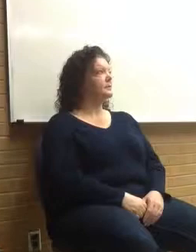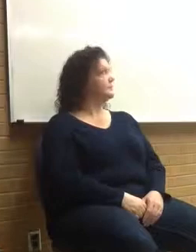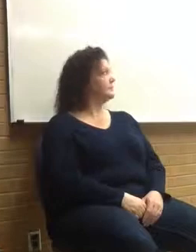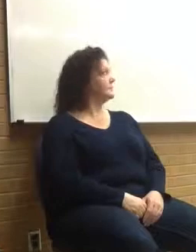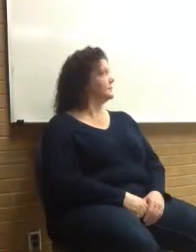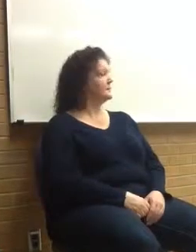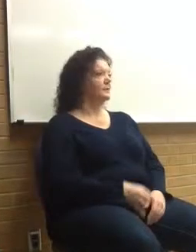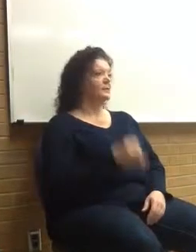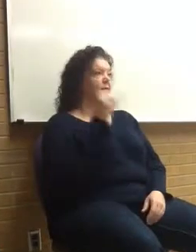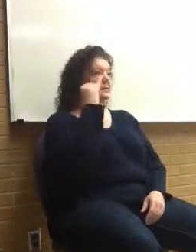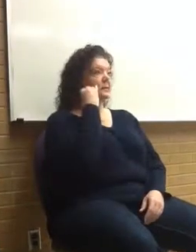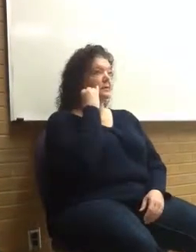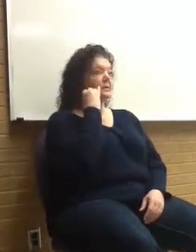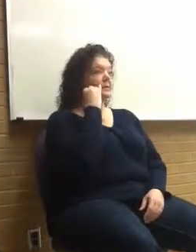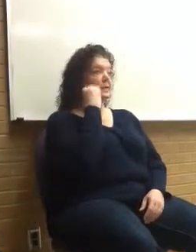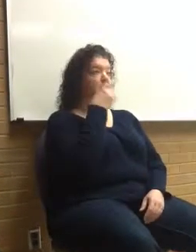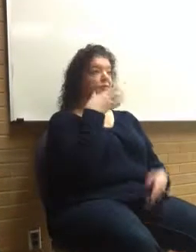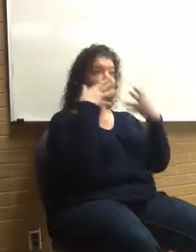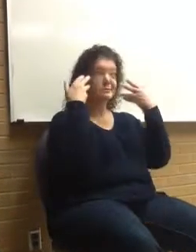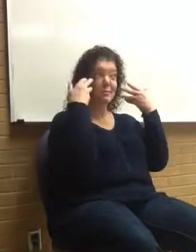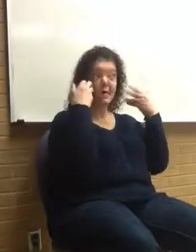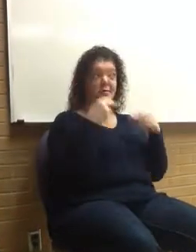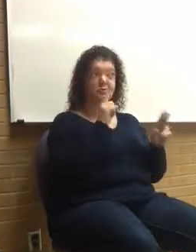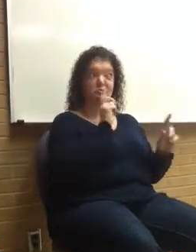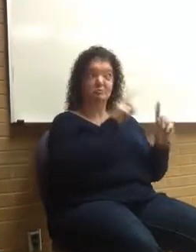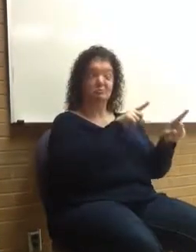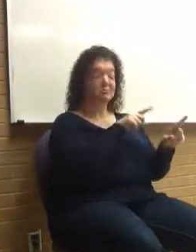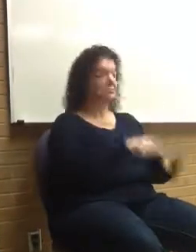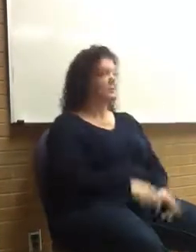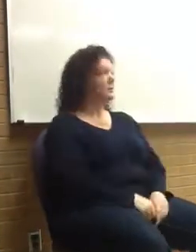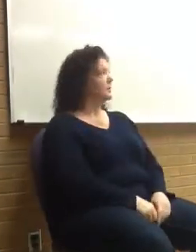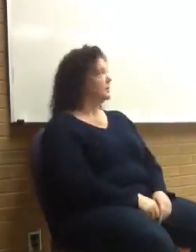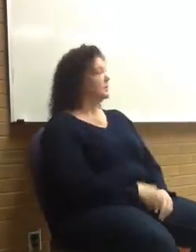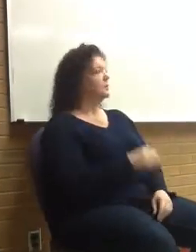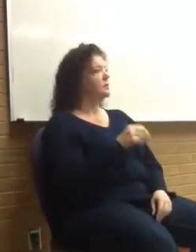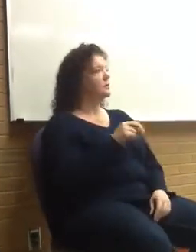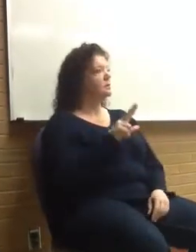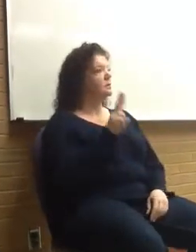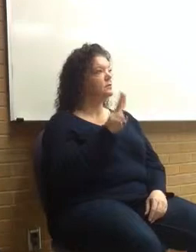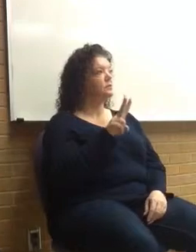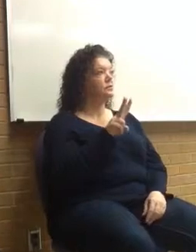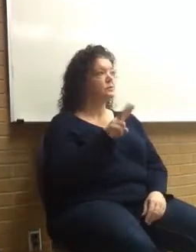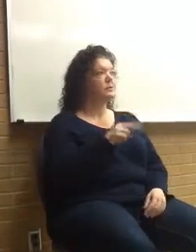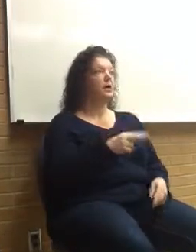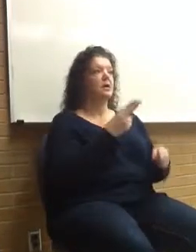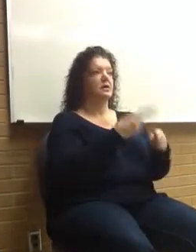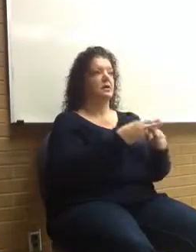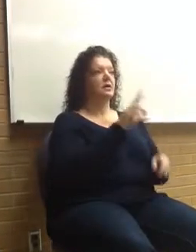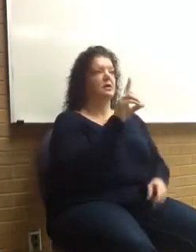call your name. Is that what you're saying? Yeah. Okay. Amir, what is 2? The divisor. Excellent. Could you spell it for the